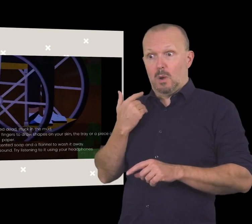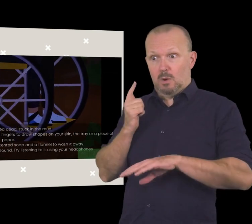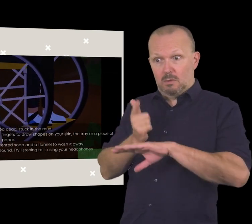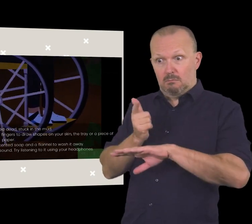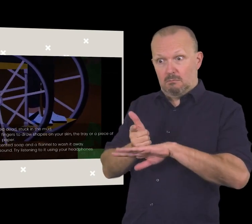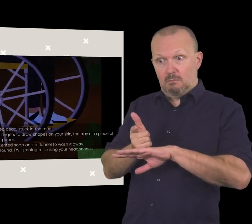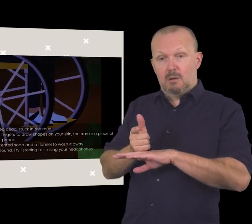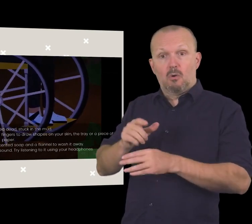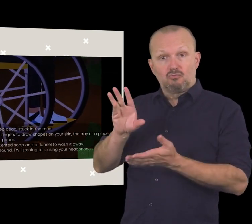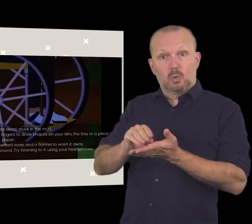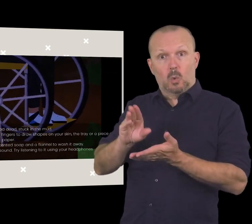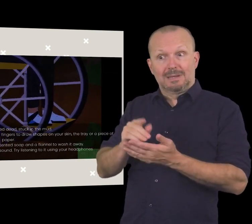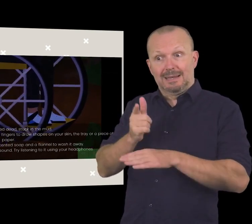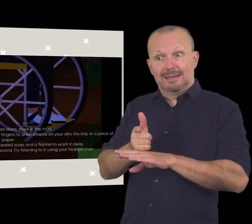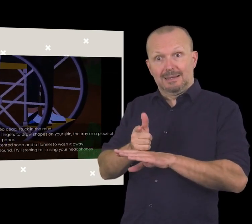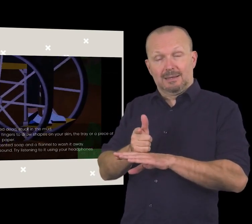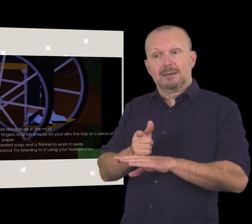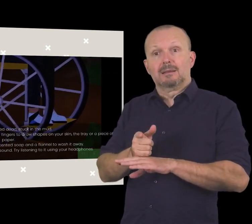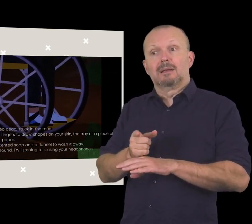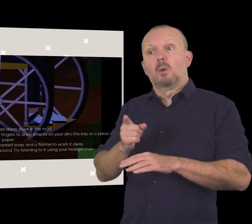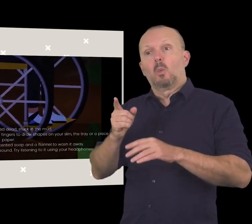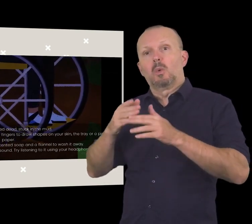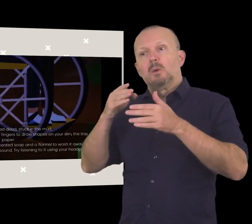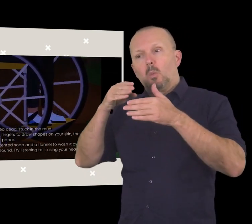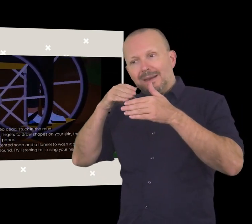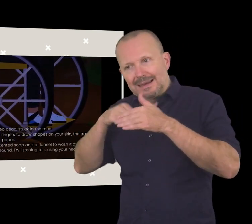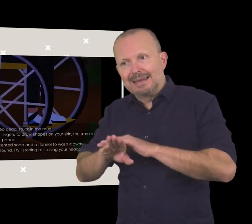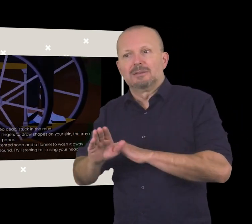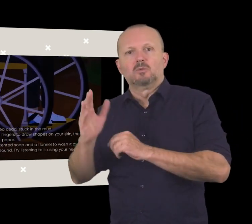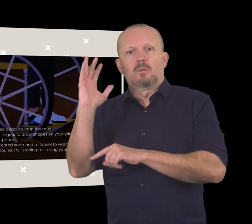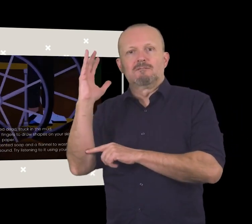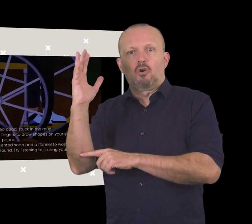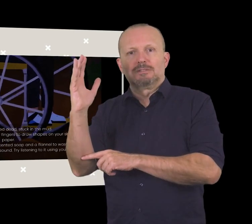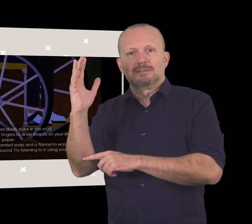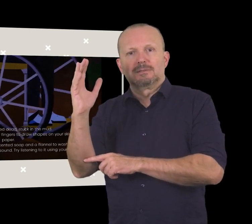when we were recording this scene, we took